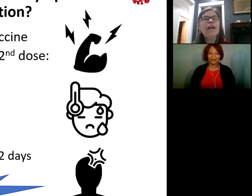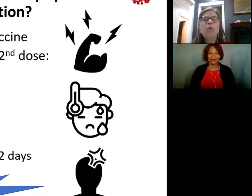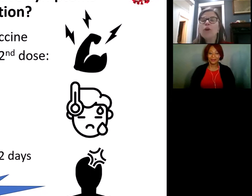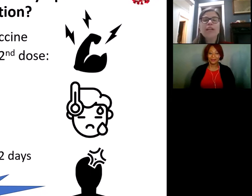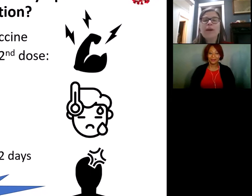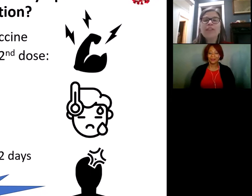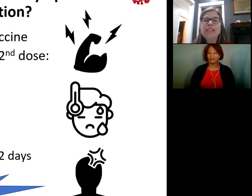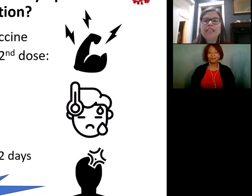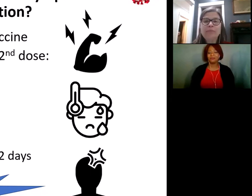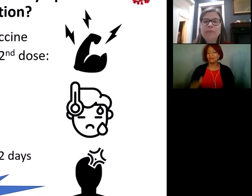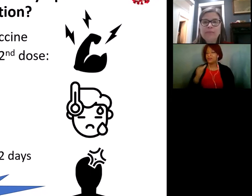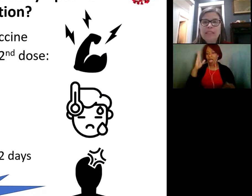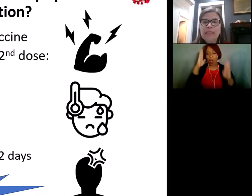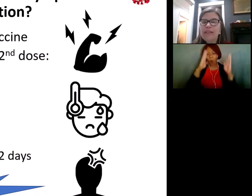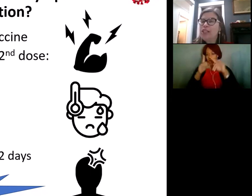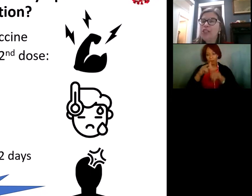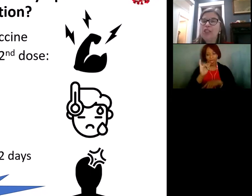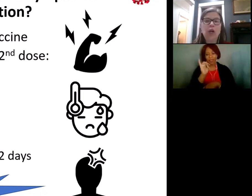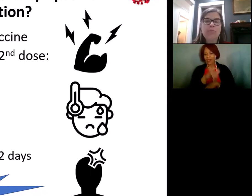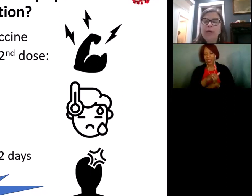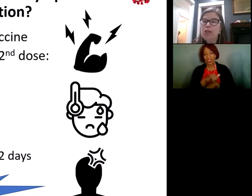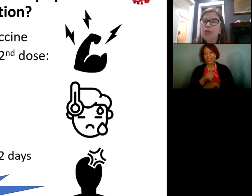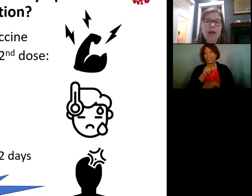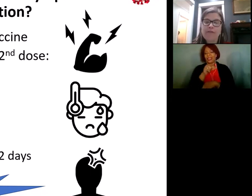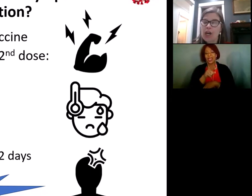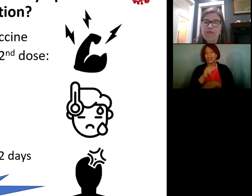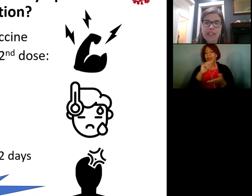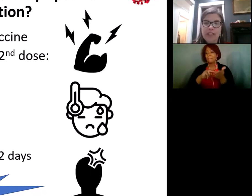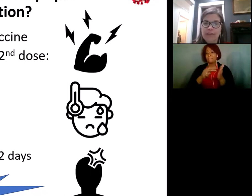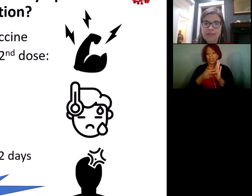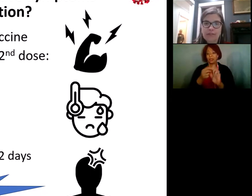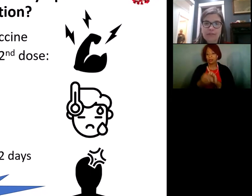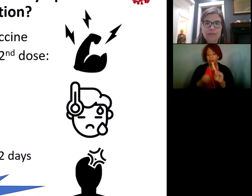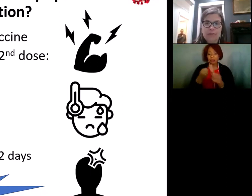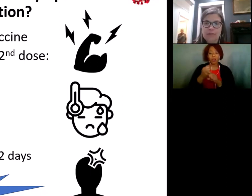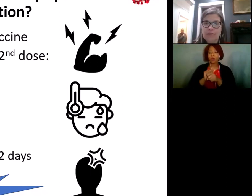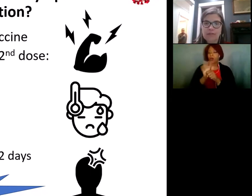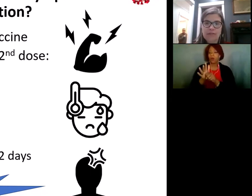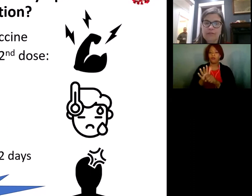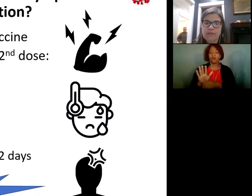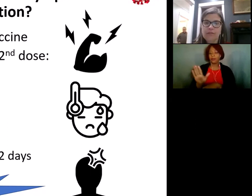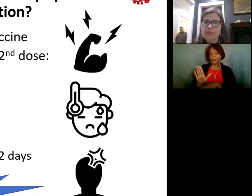We're not worried about these symptoms. They don't mean you have COVID,